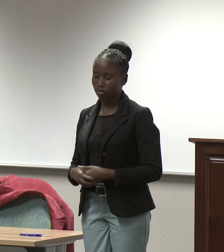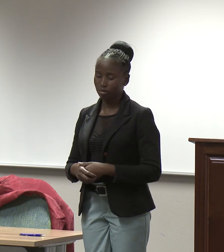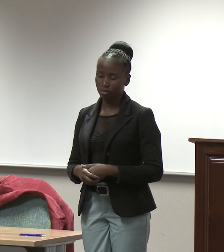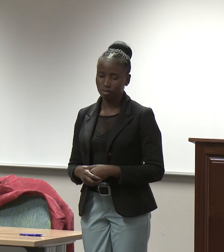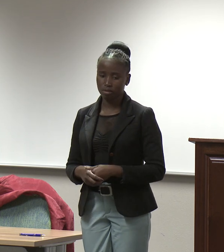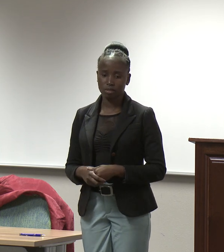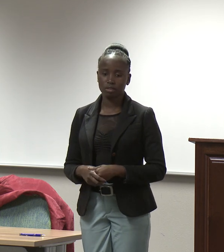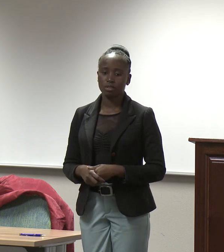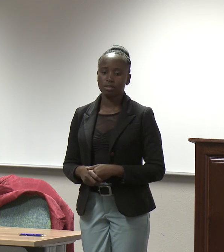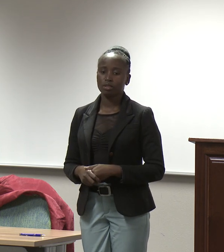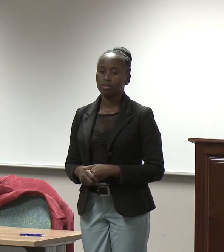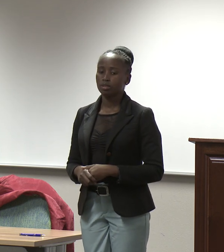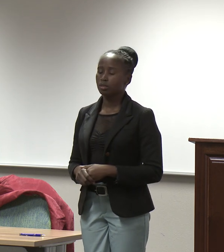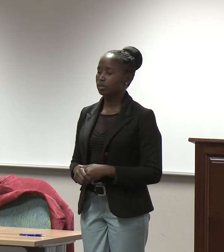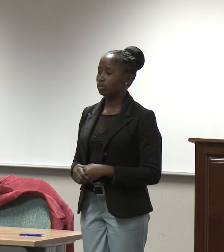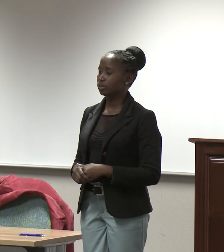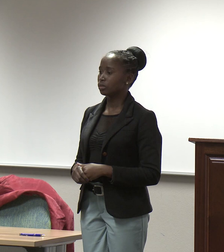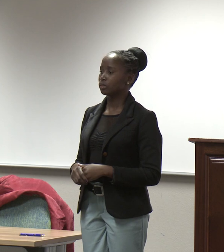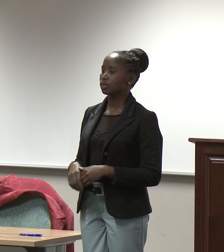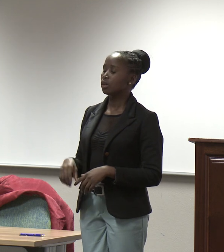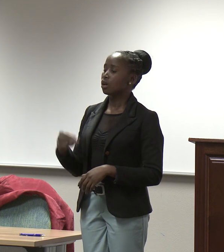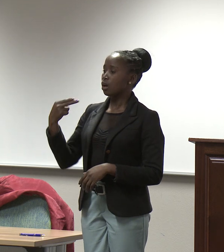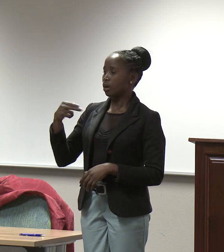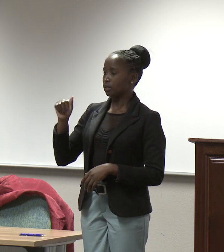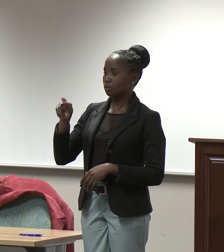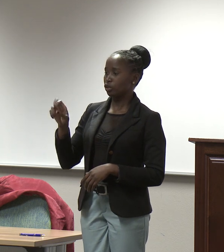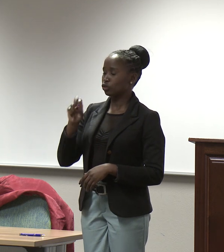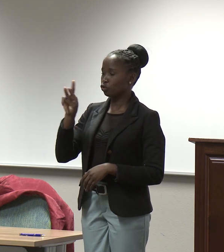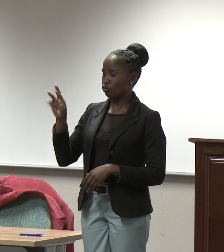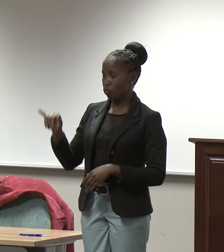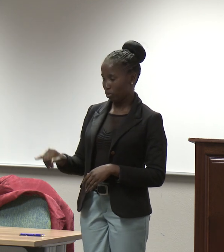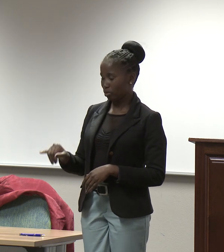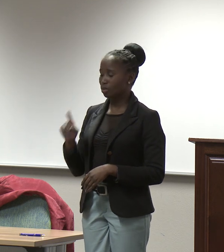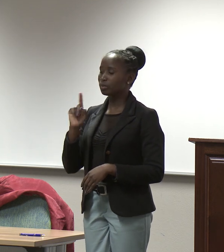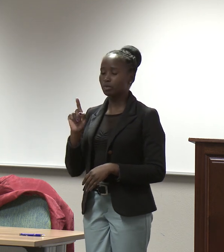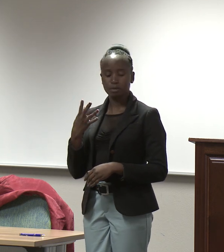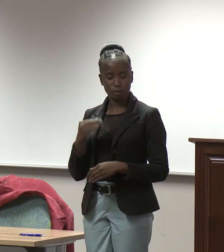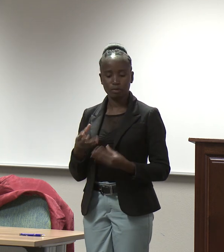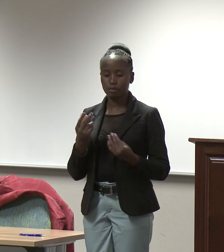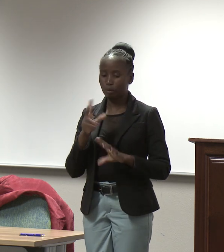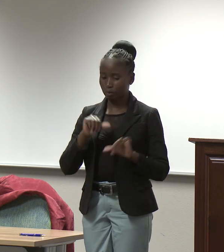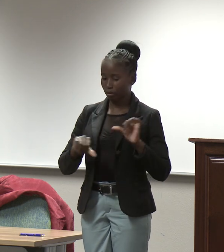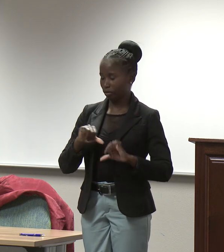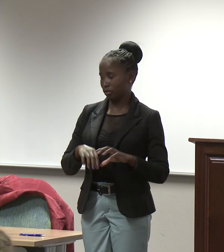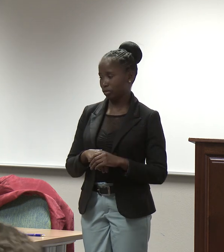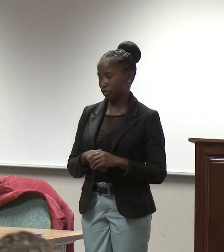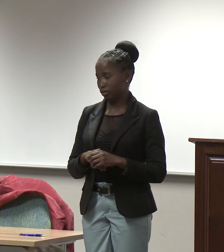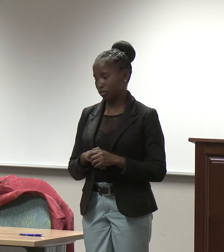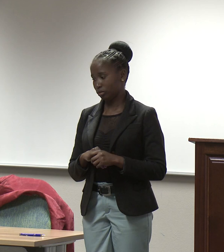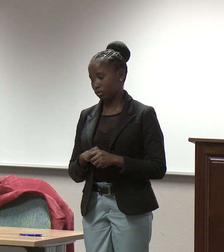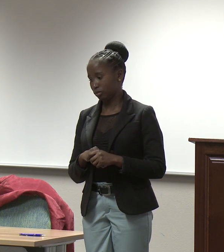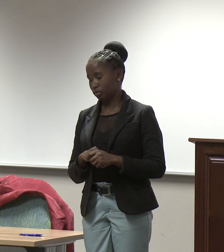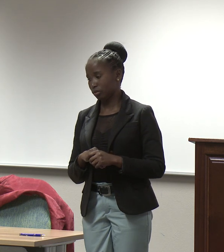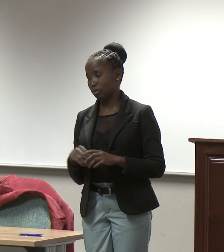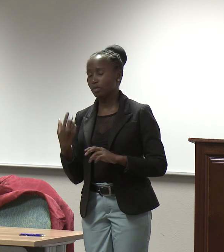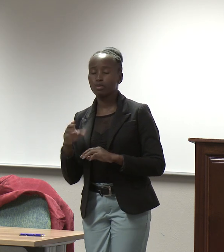scholars. Ali Masrui, for instance, was more on the scholar side. Issa Shivji, for instance, was more on